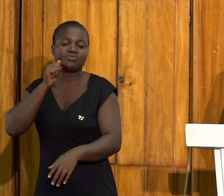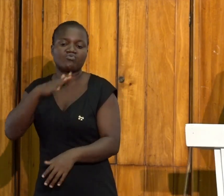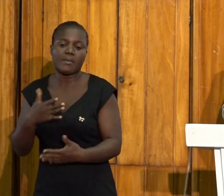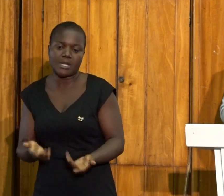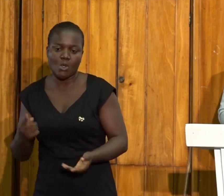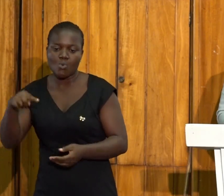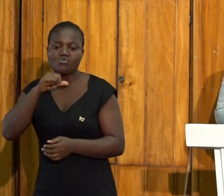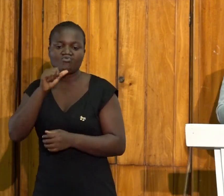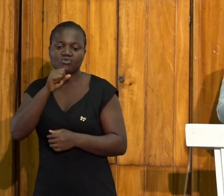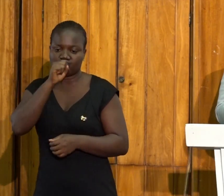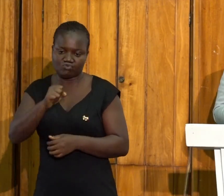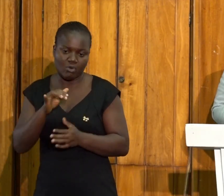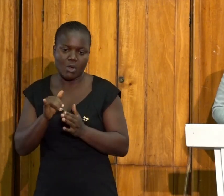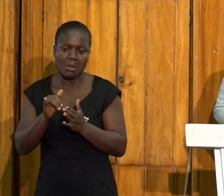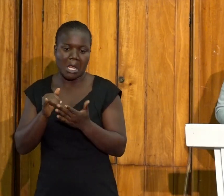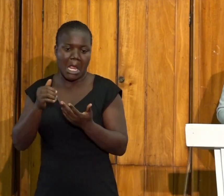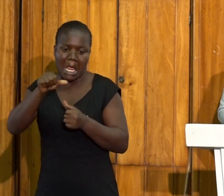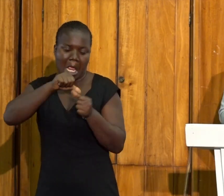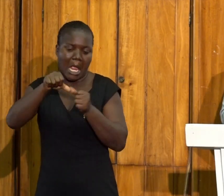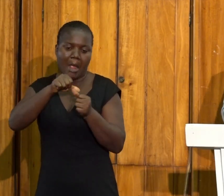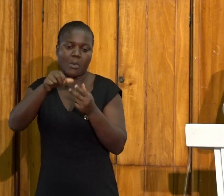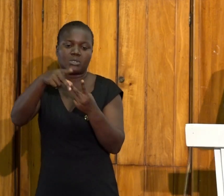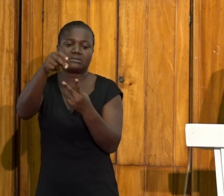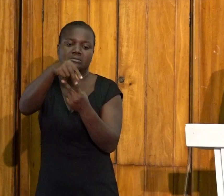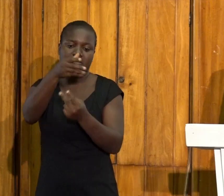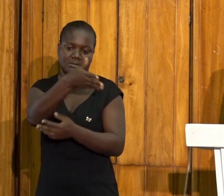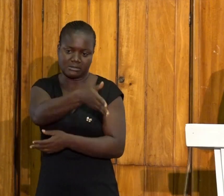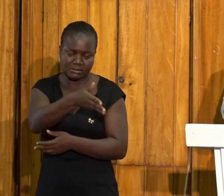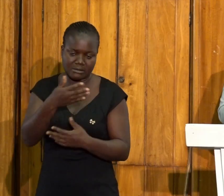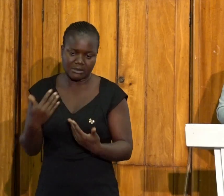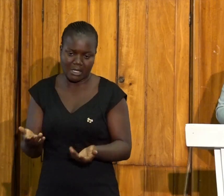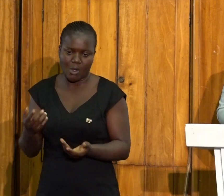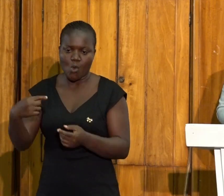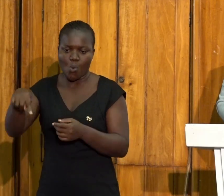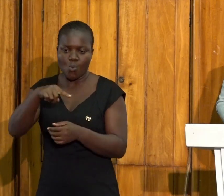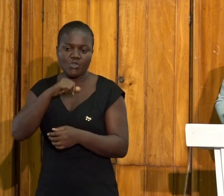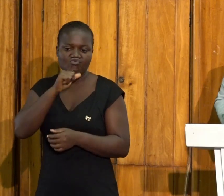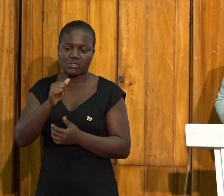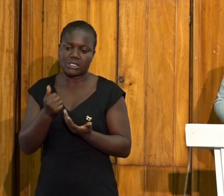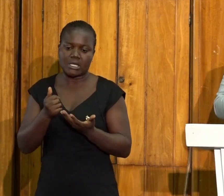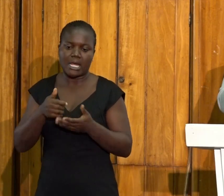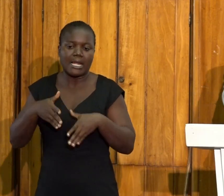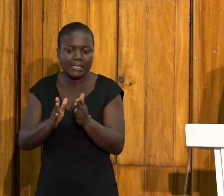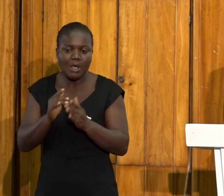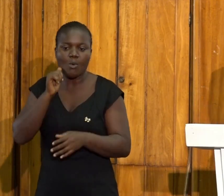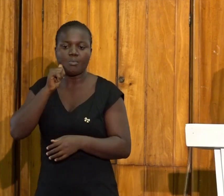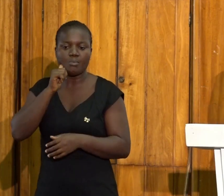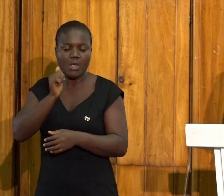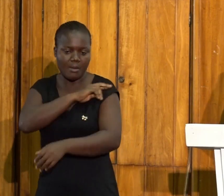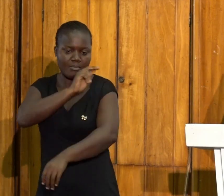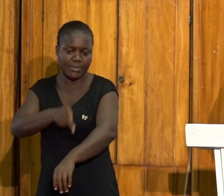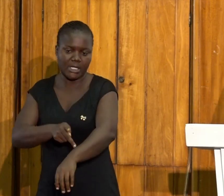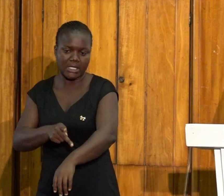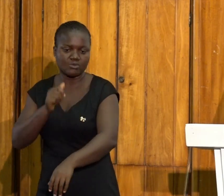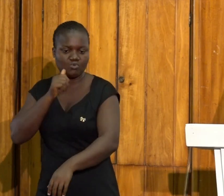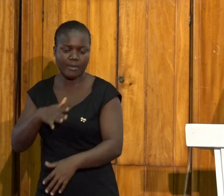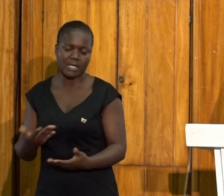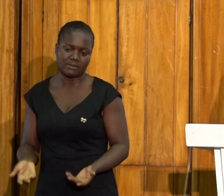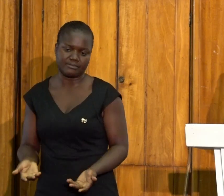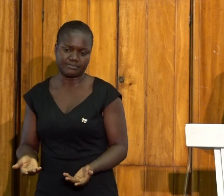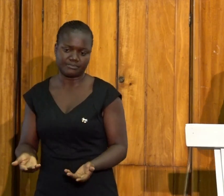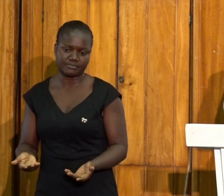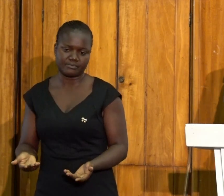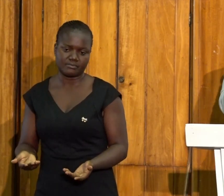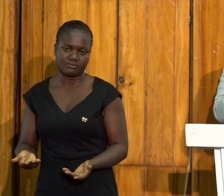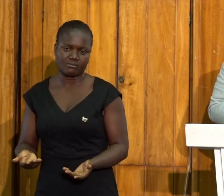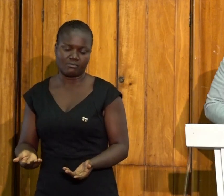of the option, we can actually have issues where we deny good treatment, or we actually going to expose them to actually